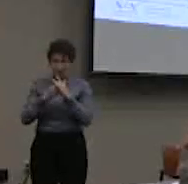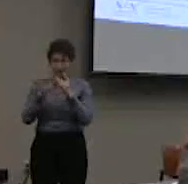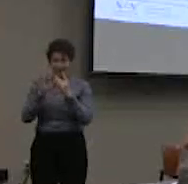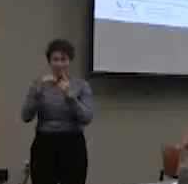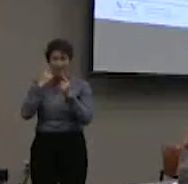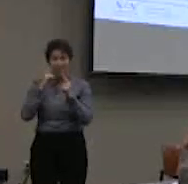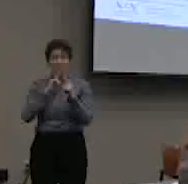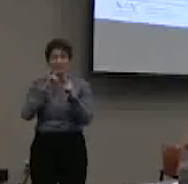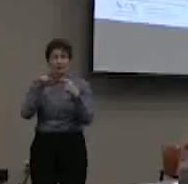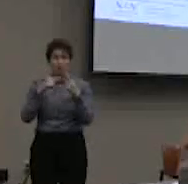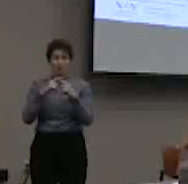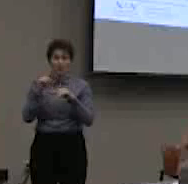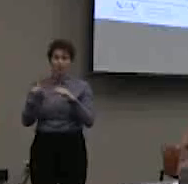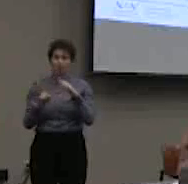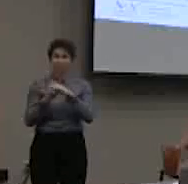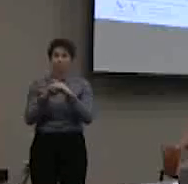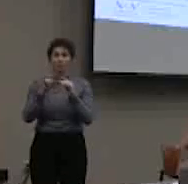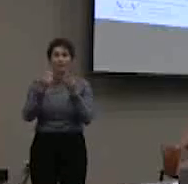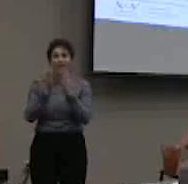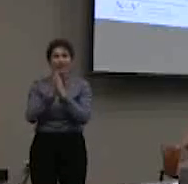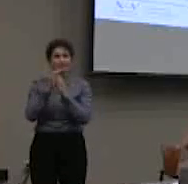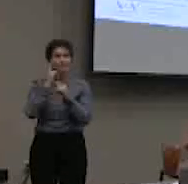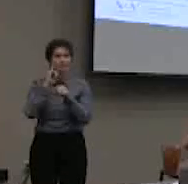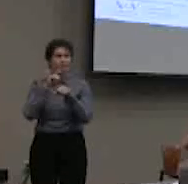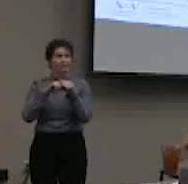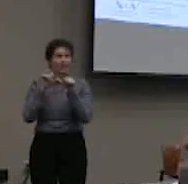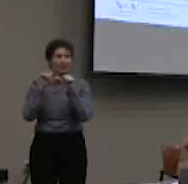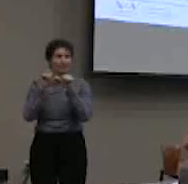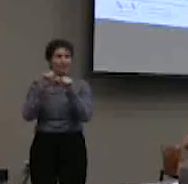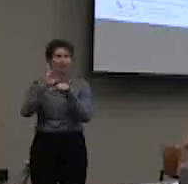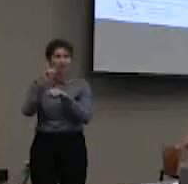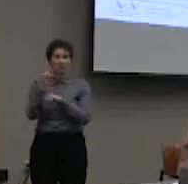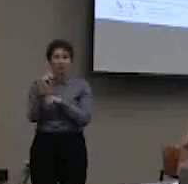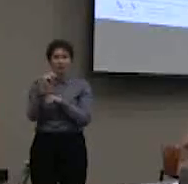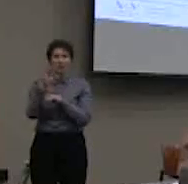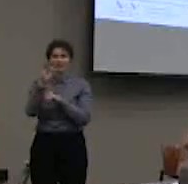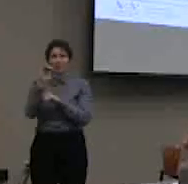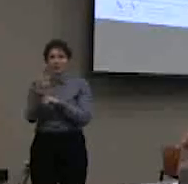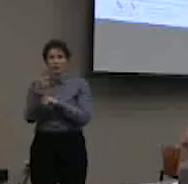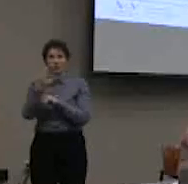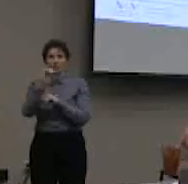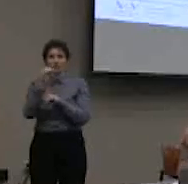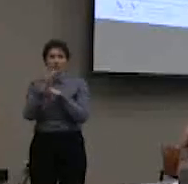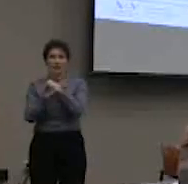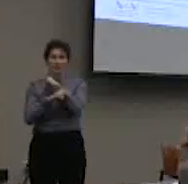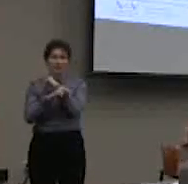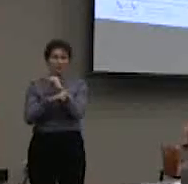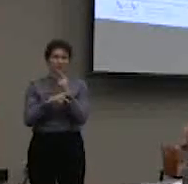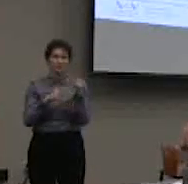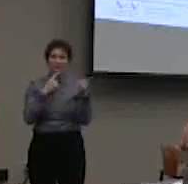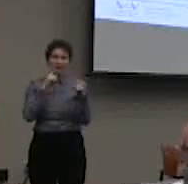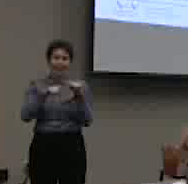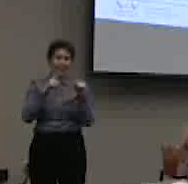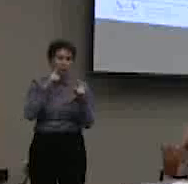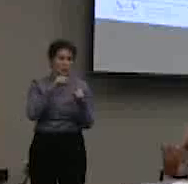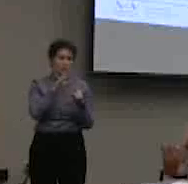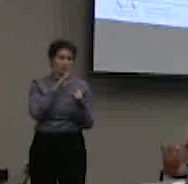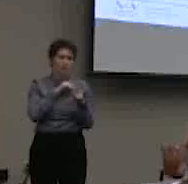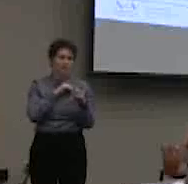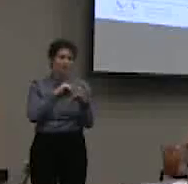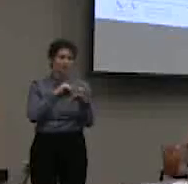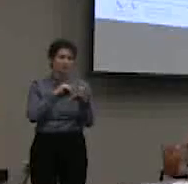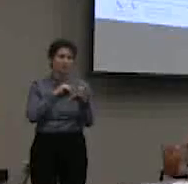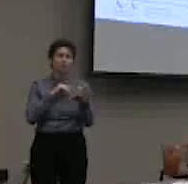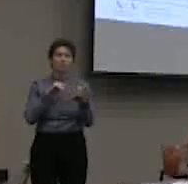for time on the January, February Jefferson Parish School Board meeting. They can't hear you. Ask for time on the Jefferson Parish